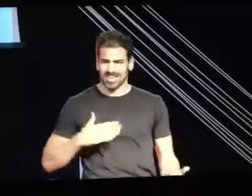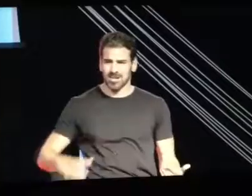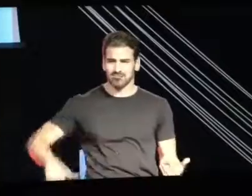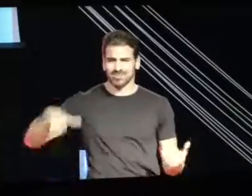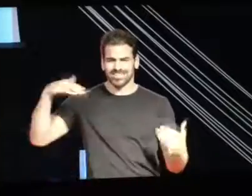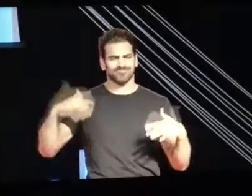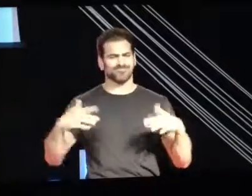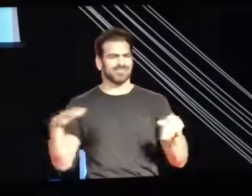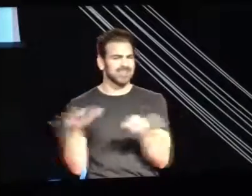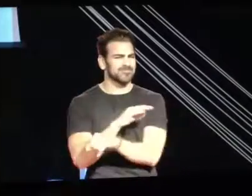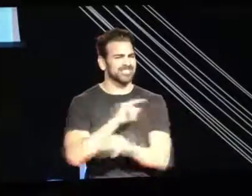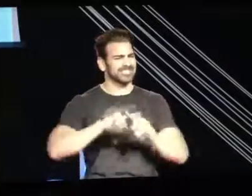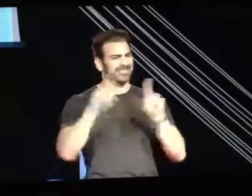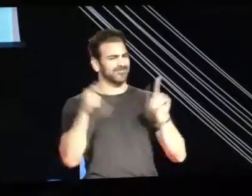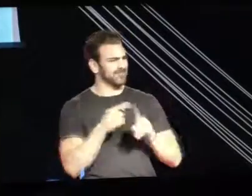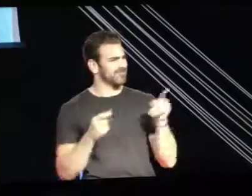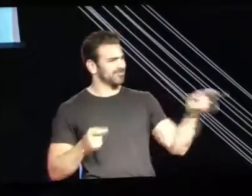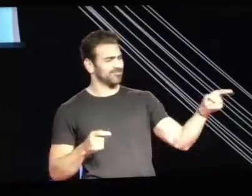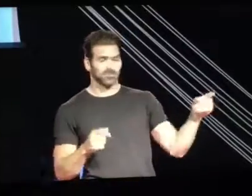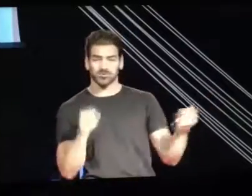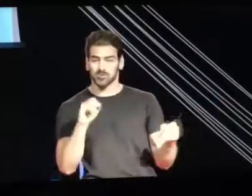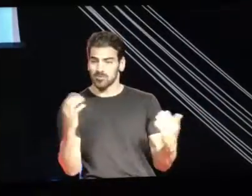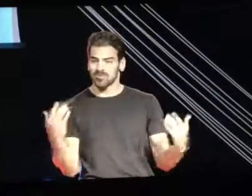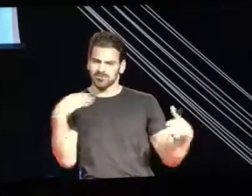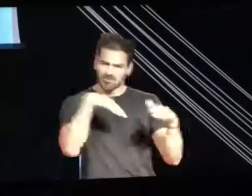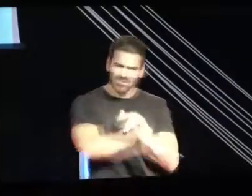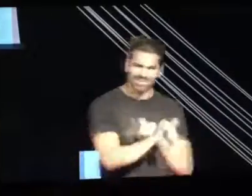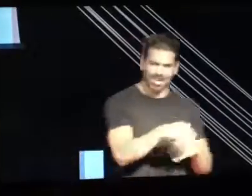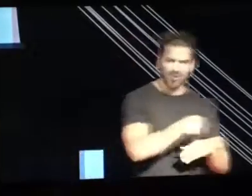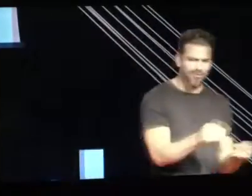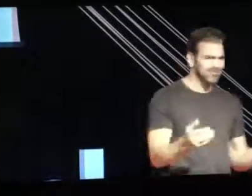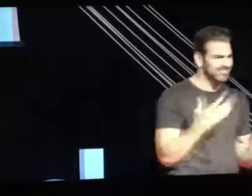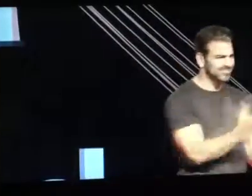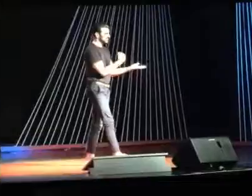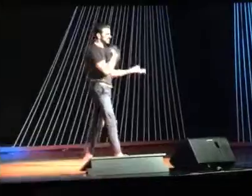could give that company and the things that make me different from them.